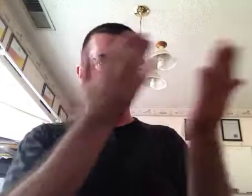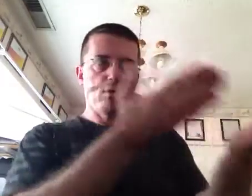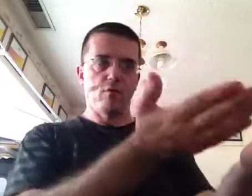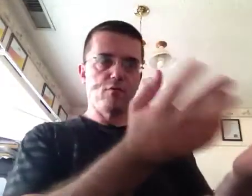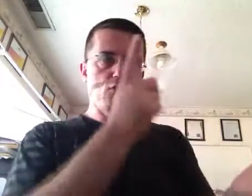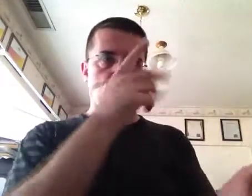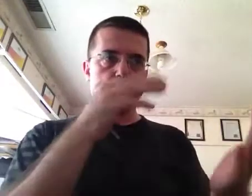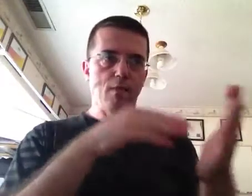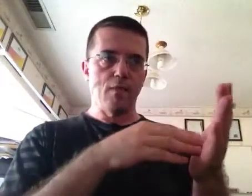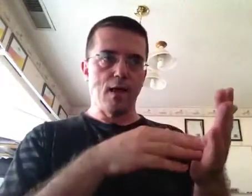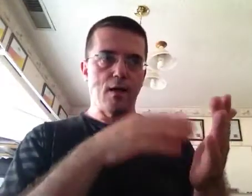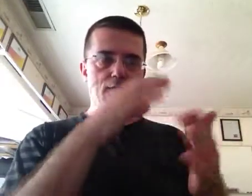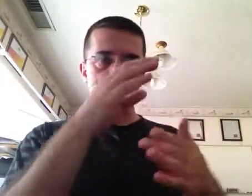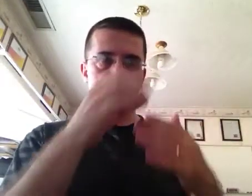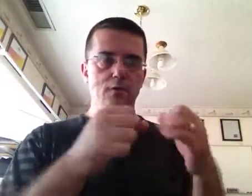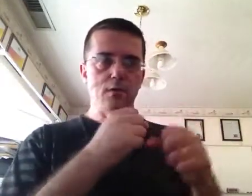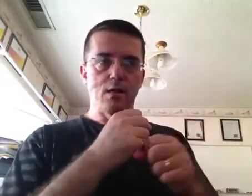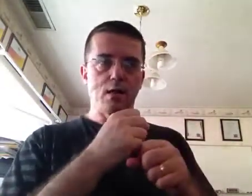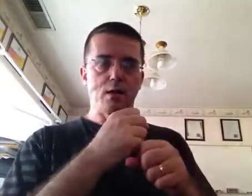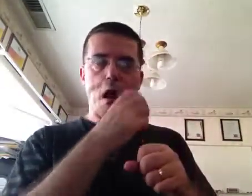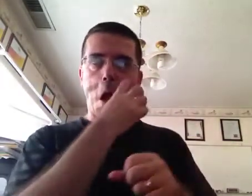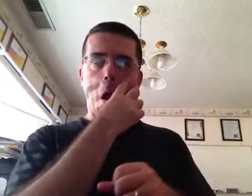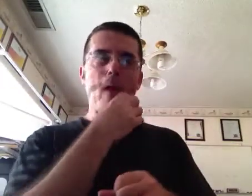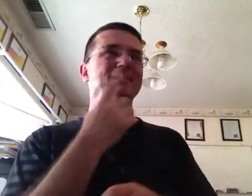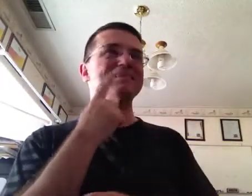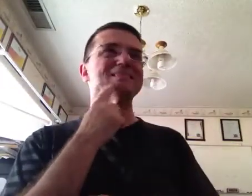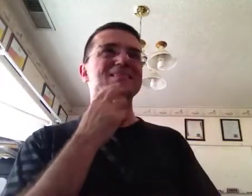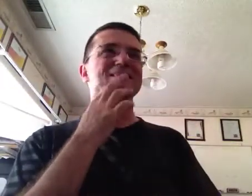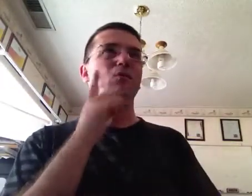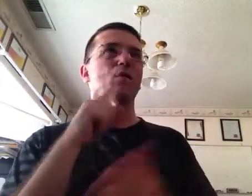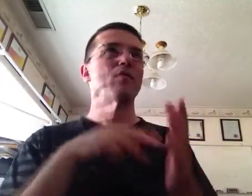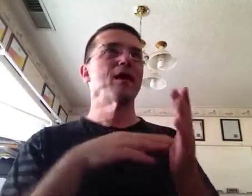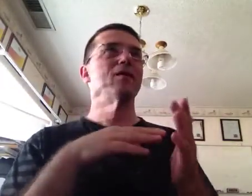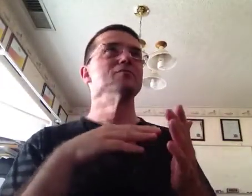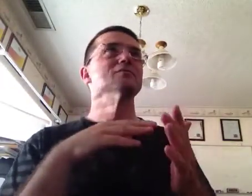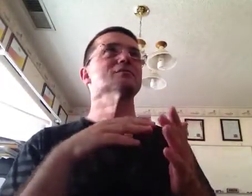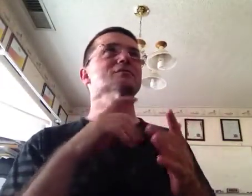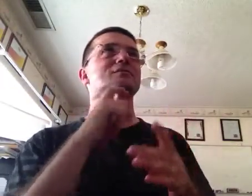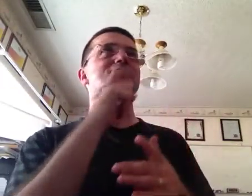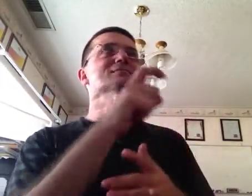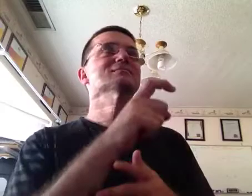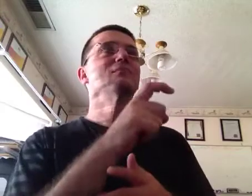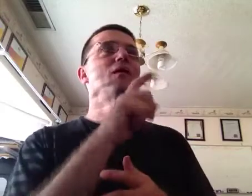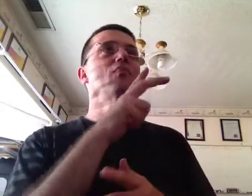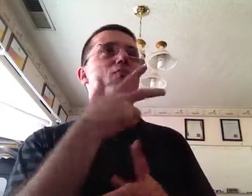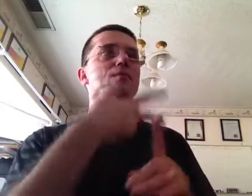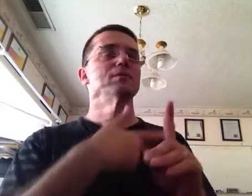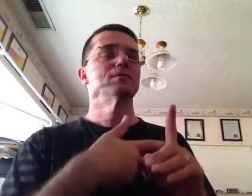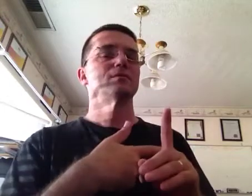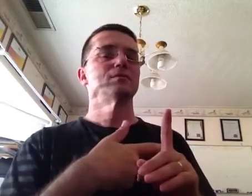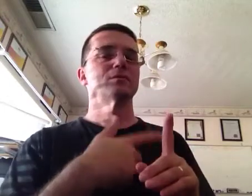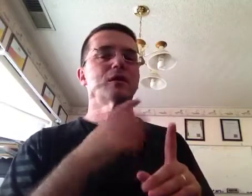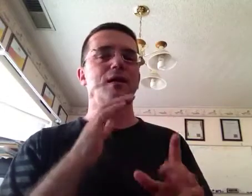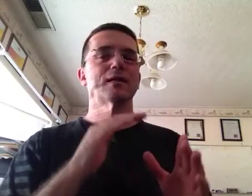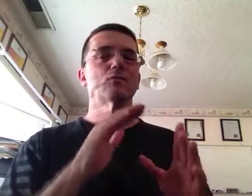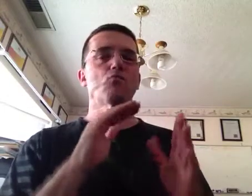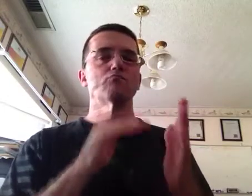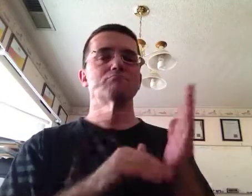Well, the offer that I made him $1,000 was about 3 months ago. Yeah, you're just gonna have to work on it about another 3